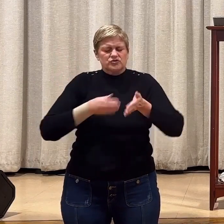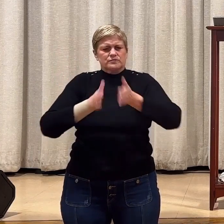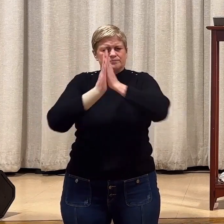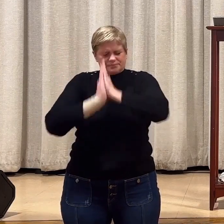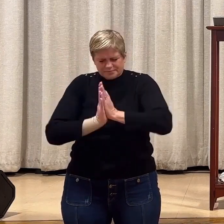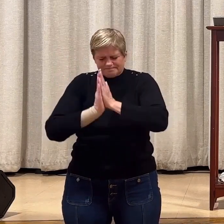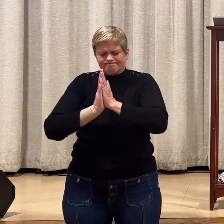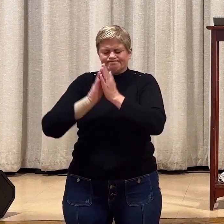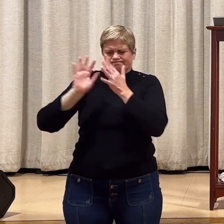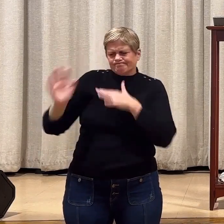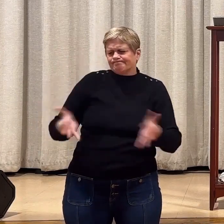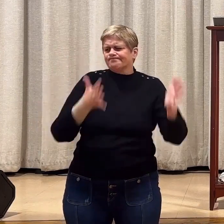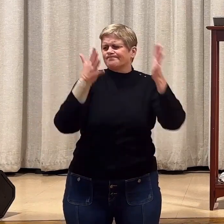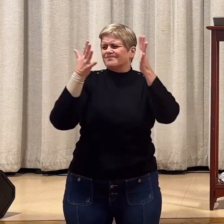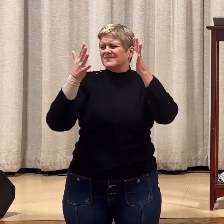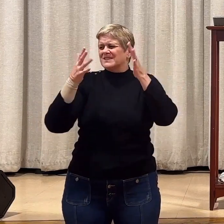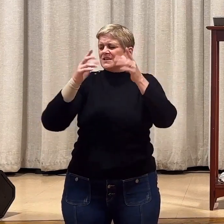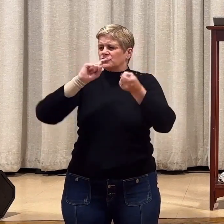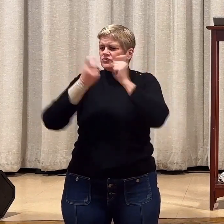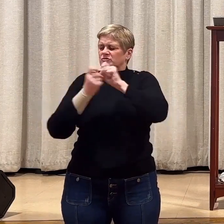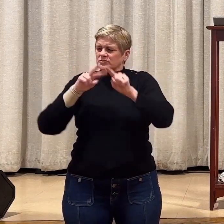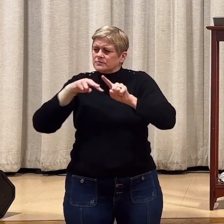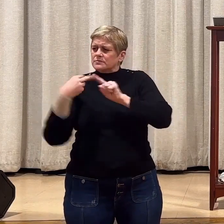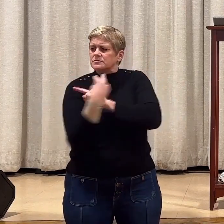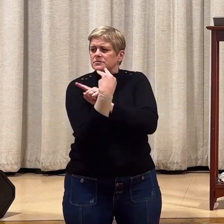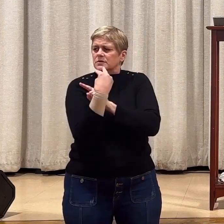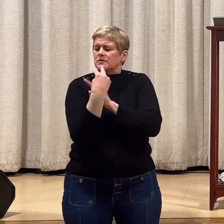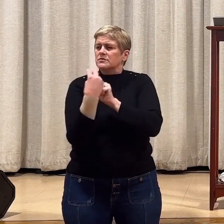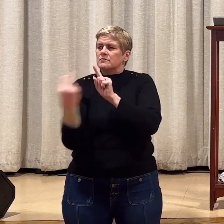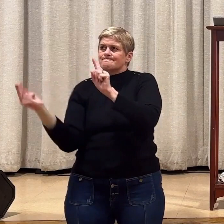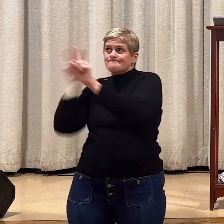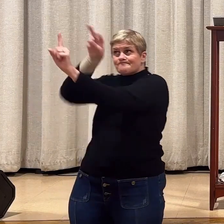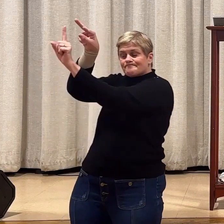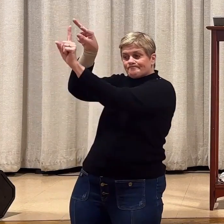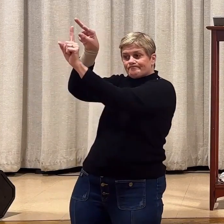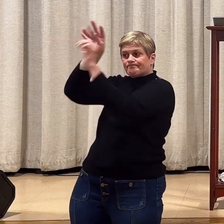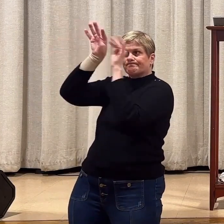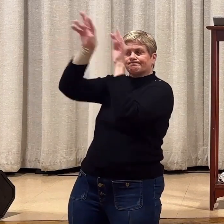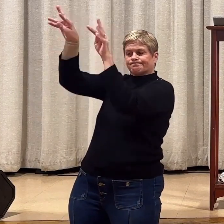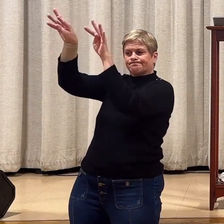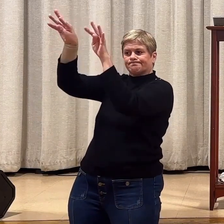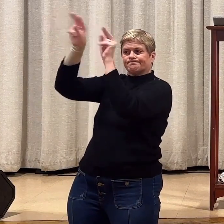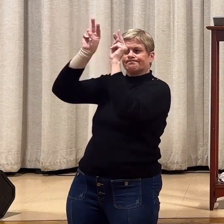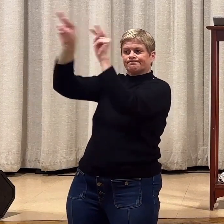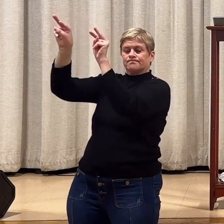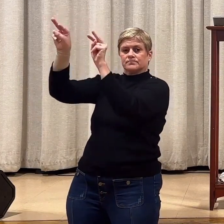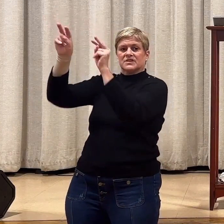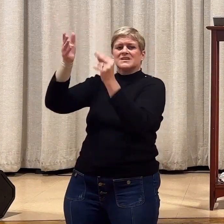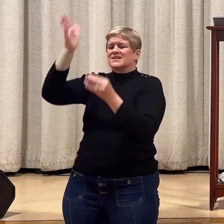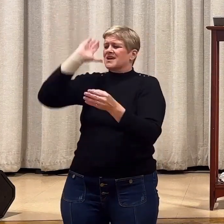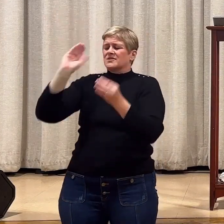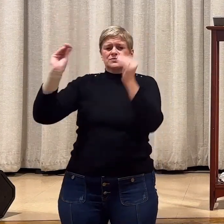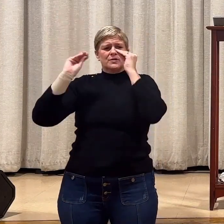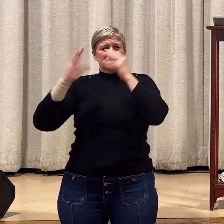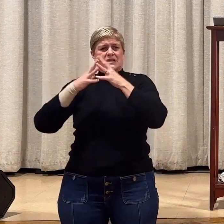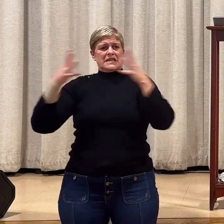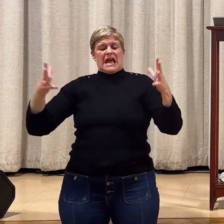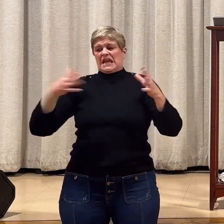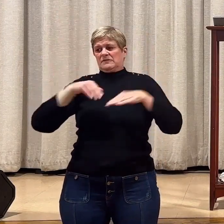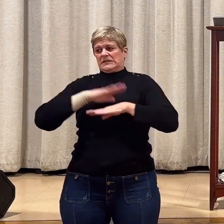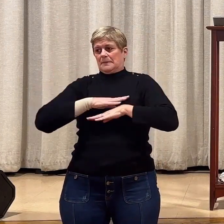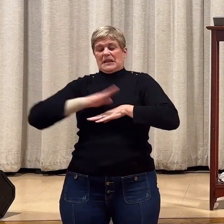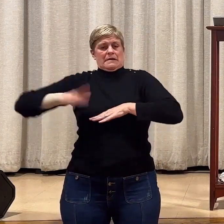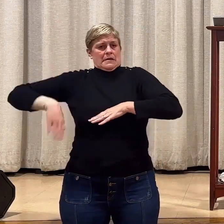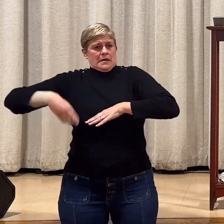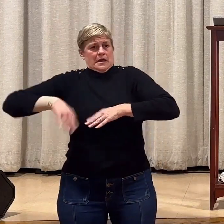through his changed perspective, and through focusing on the promise. But he learned it through suffering. God taught me a lot of contentment. I'm not there yet. I haven't learned contentment.